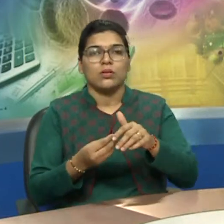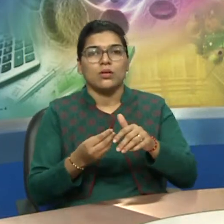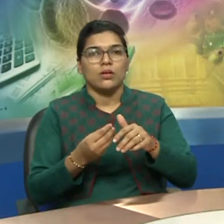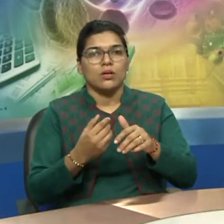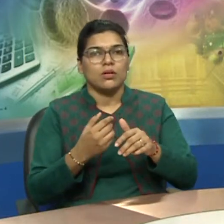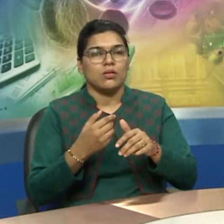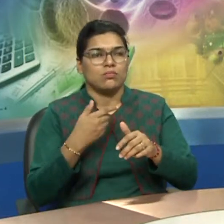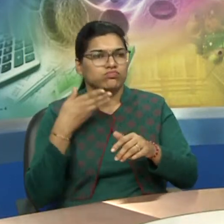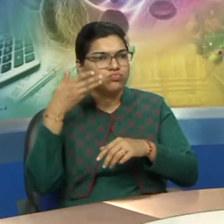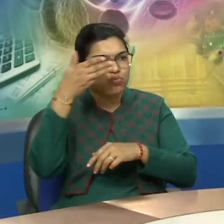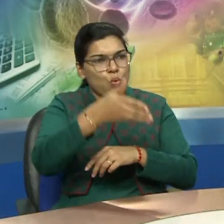This word is corruption.